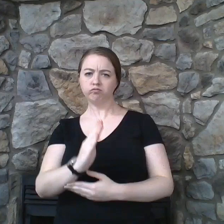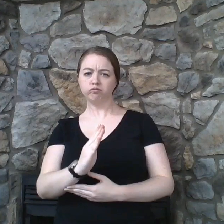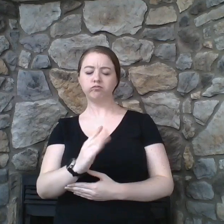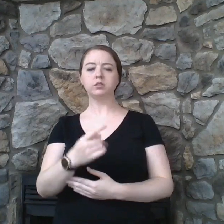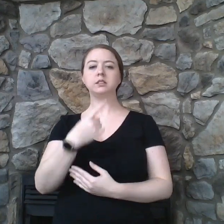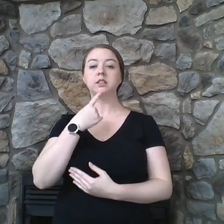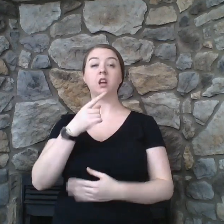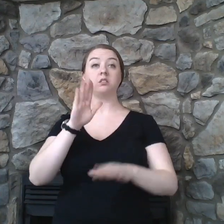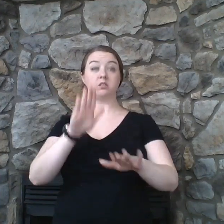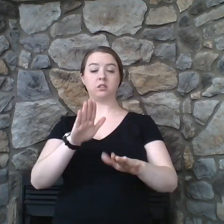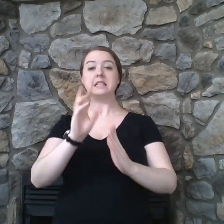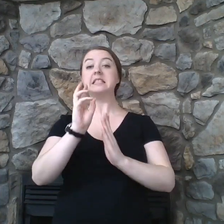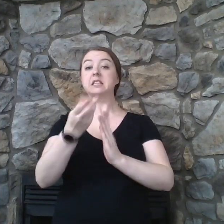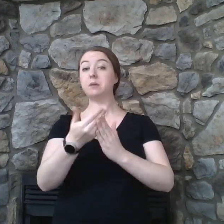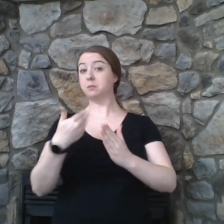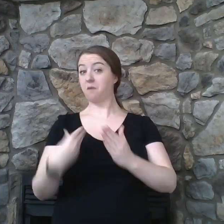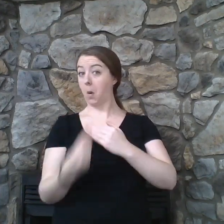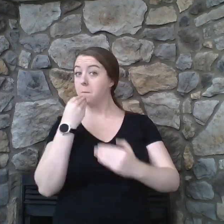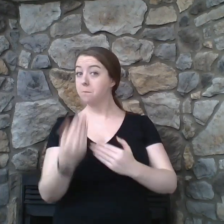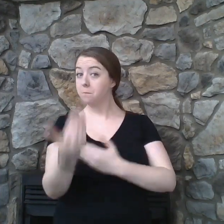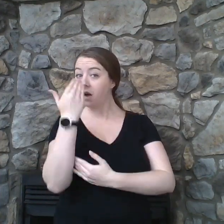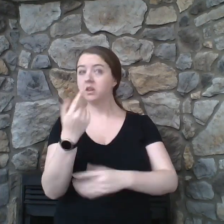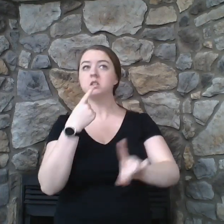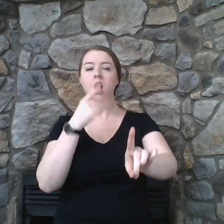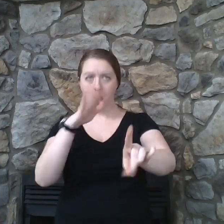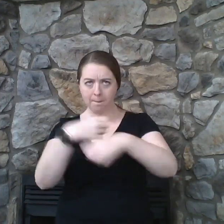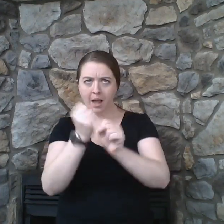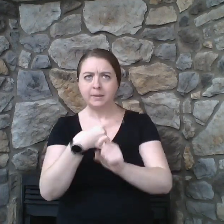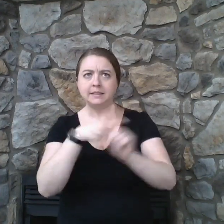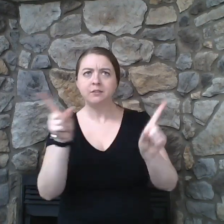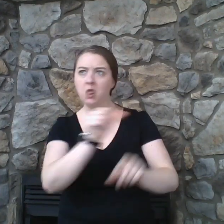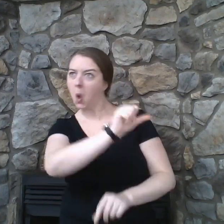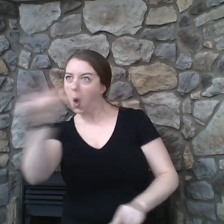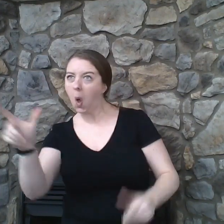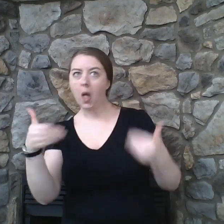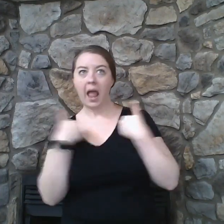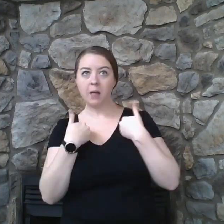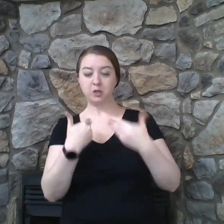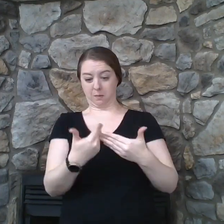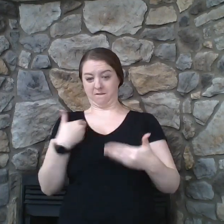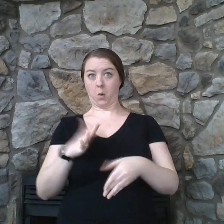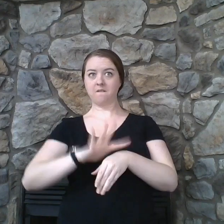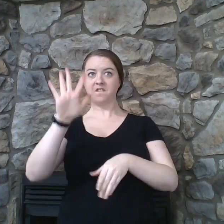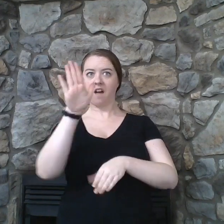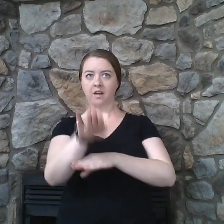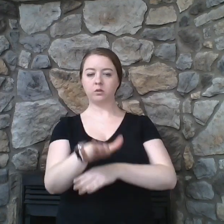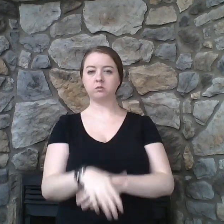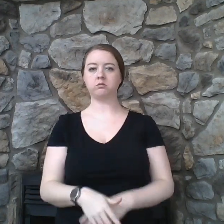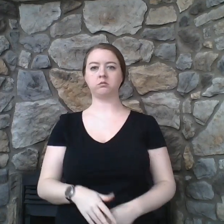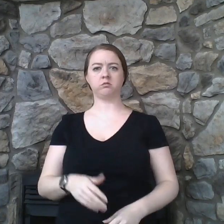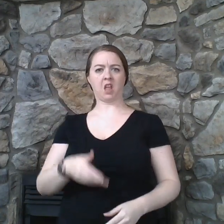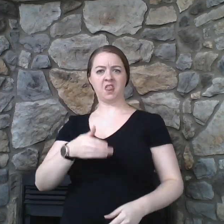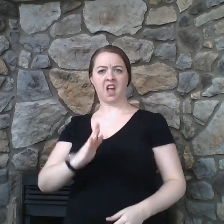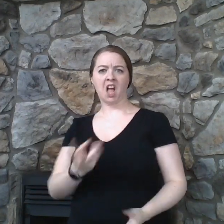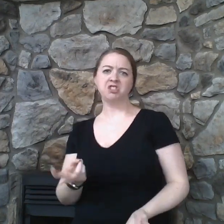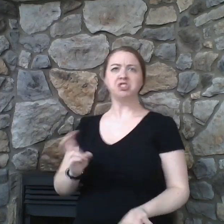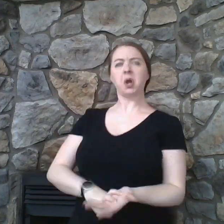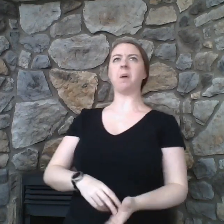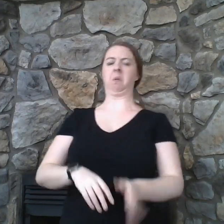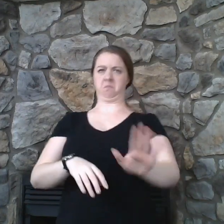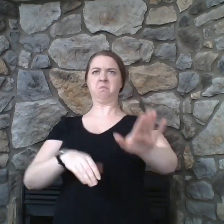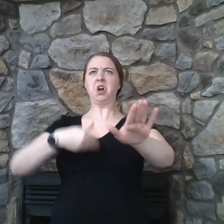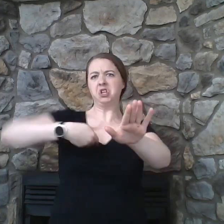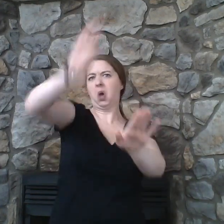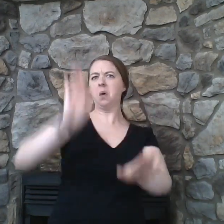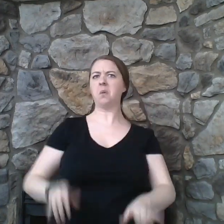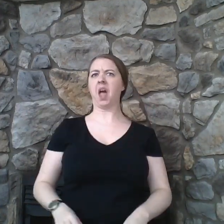breakfast, saying, "Make me different from all the other animals by 5 this afternoon." Up jumped Ka from his seat on the